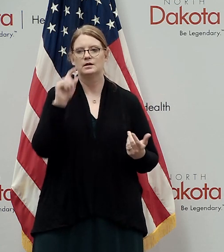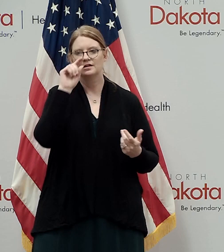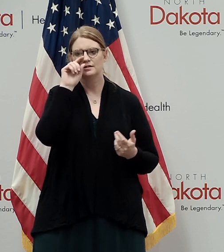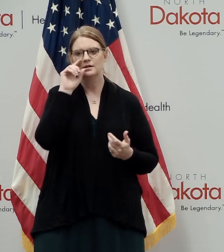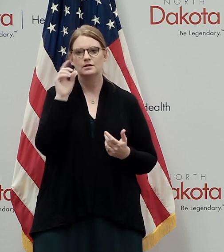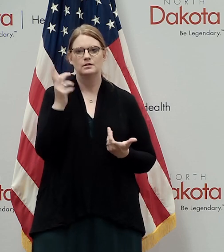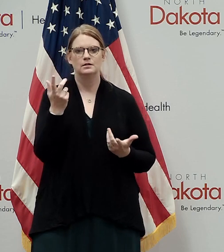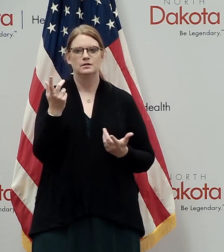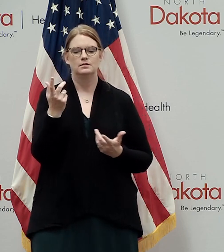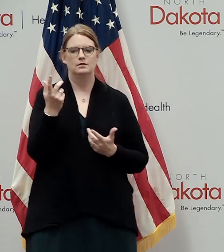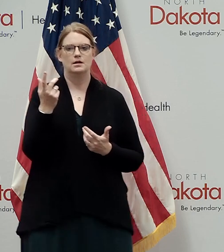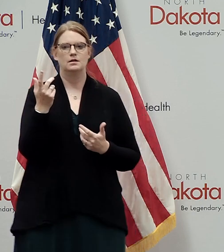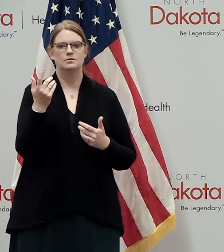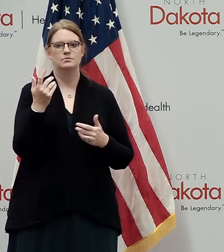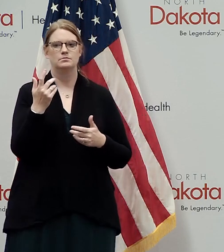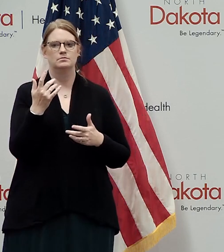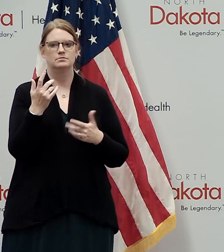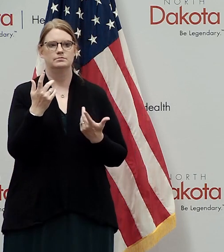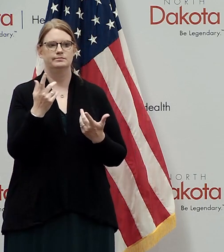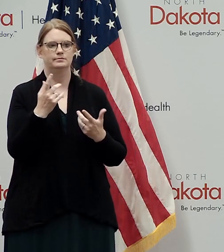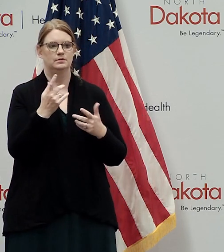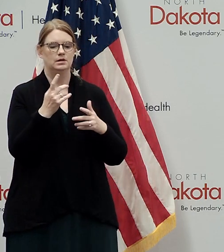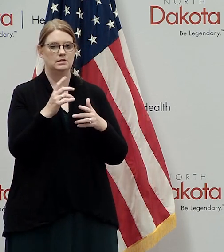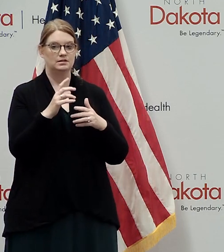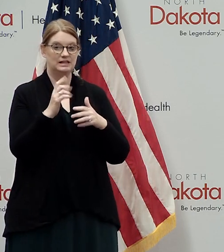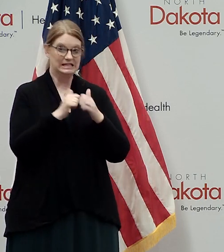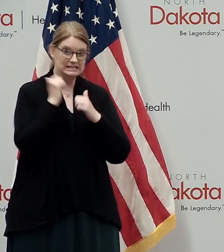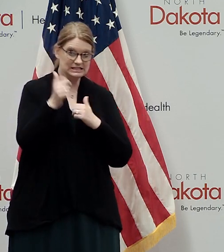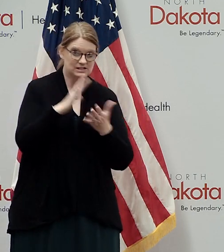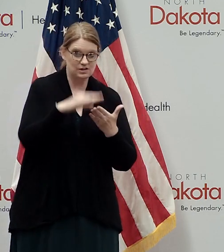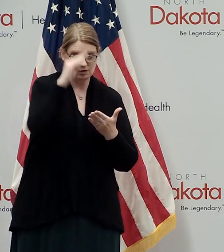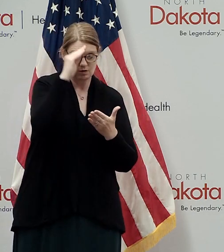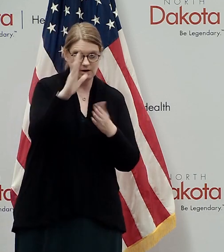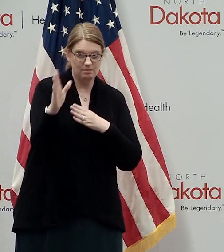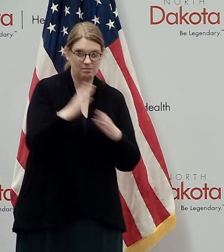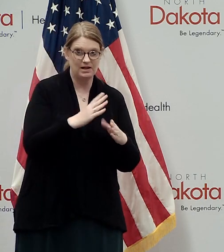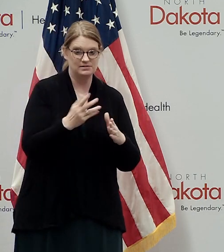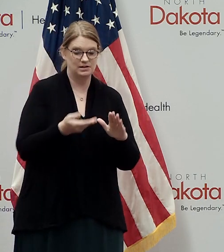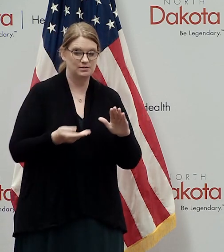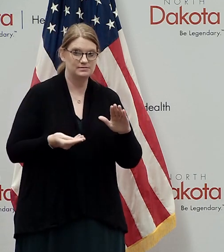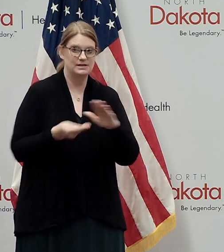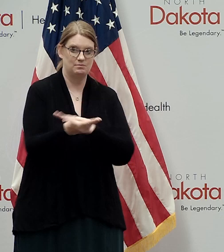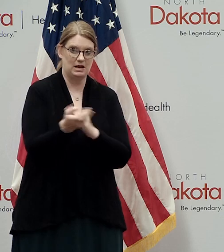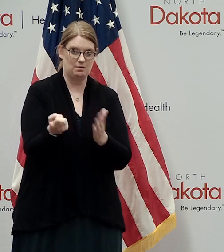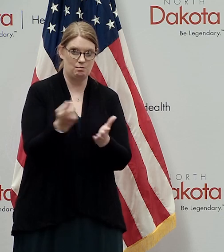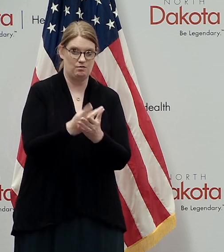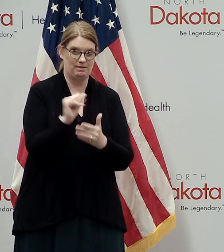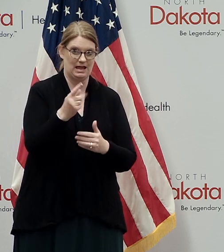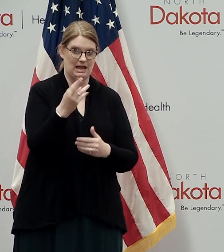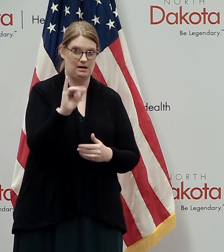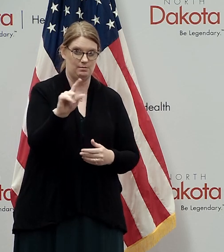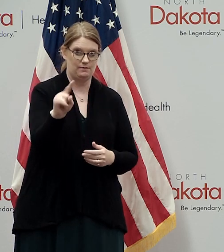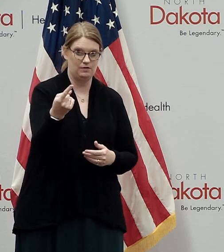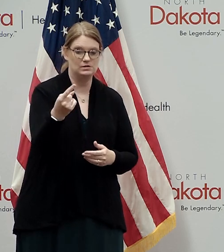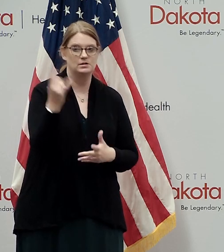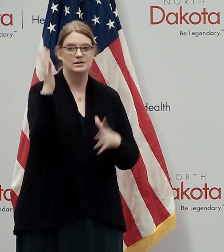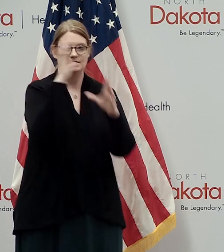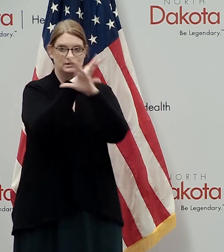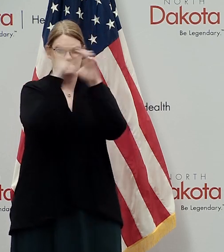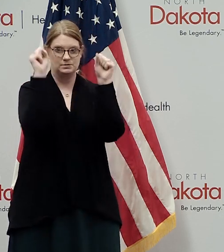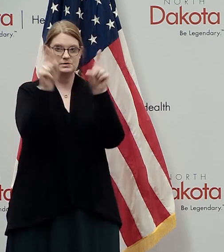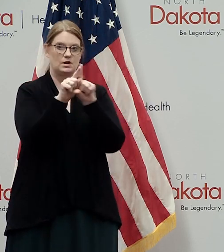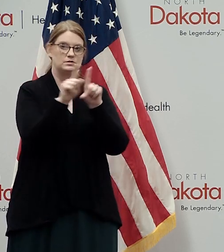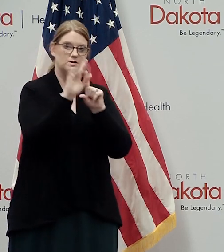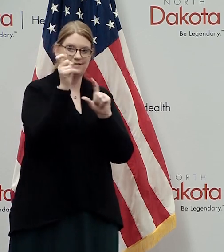learning plans that we instituted must begin by April 1st, where they needed to be submitted and approved by the superintendent and